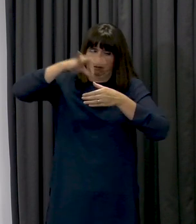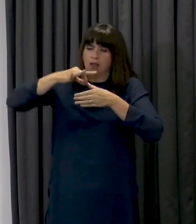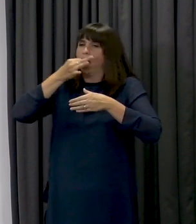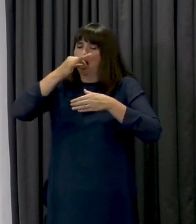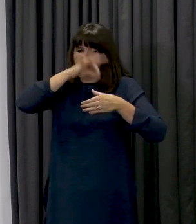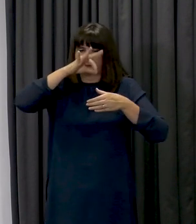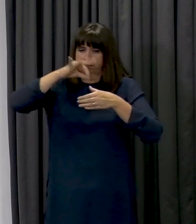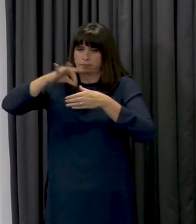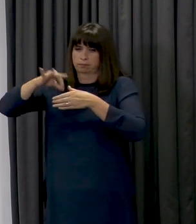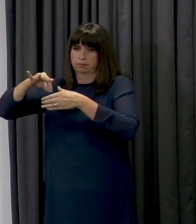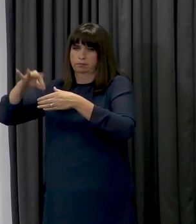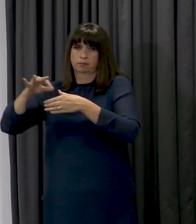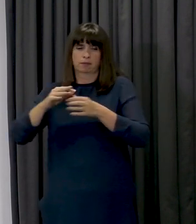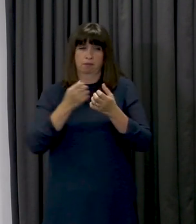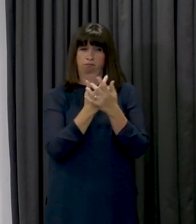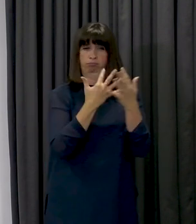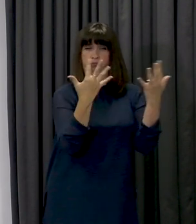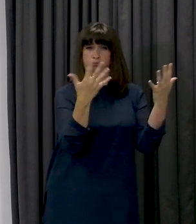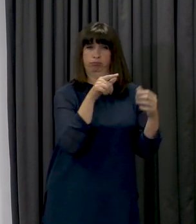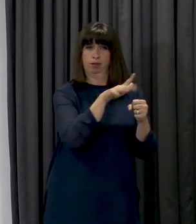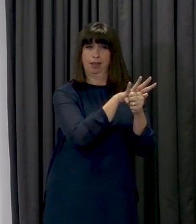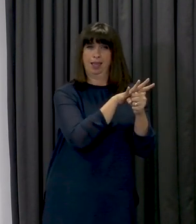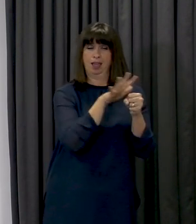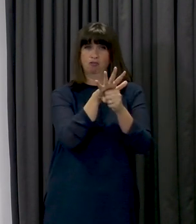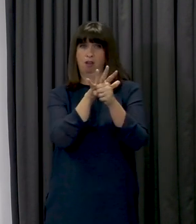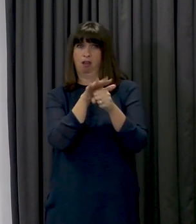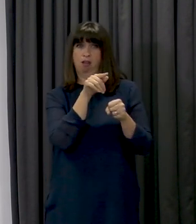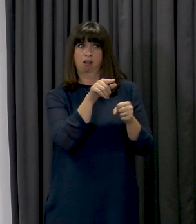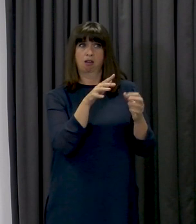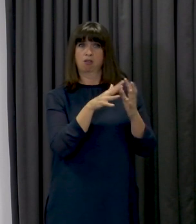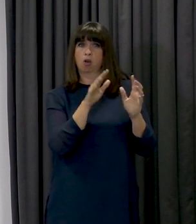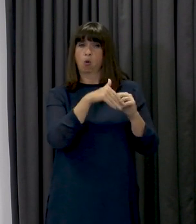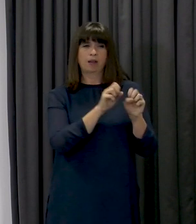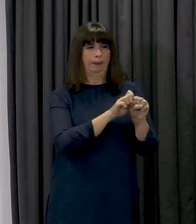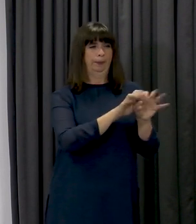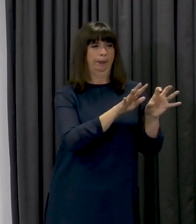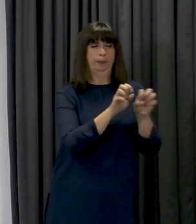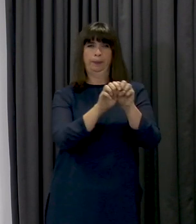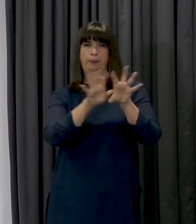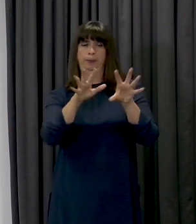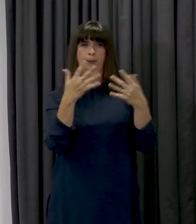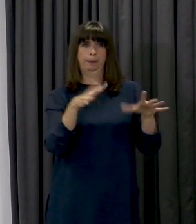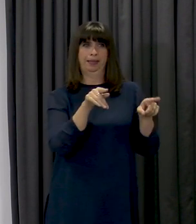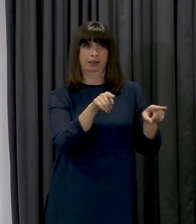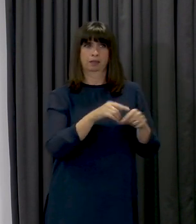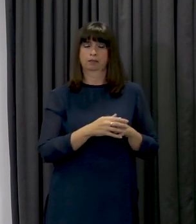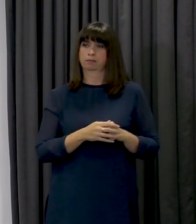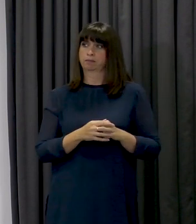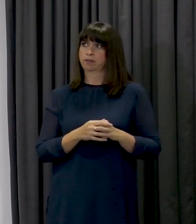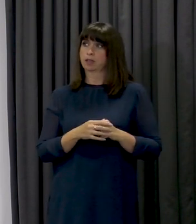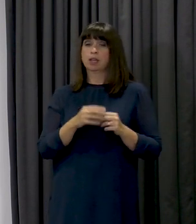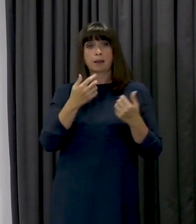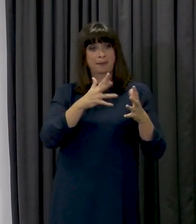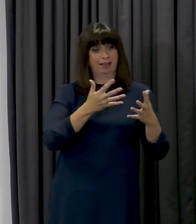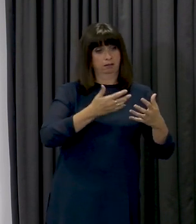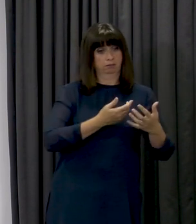and Hightown areas. We understand that this is at least partly due to local clusters of cases in these areas. Despite the results from